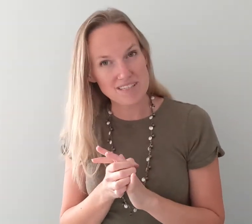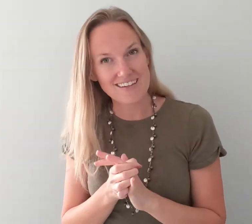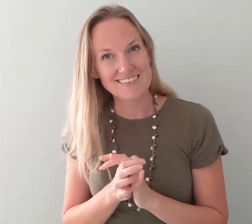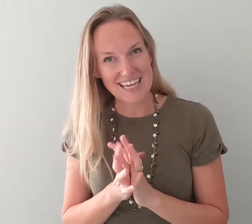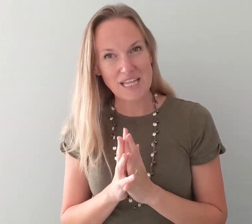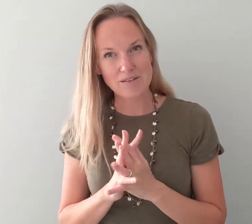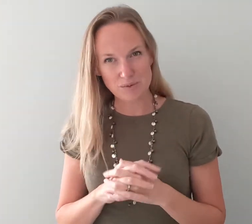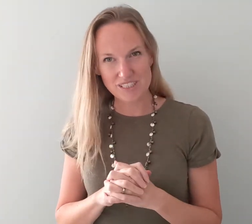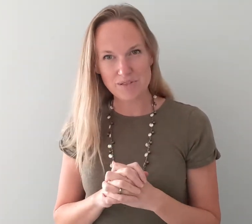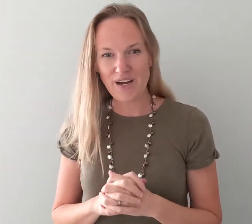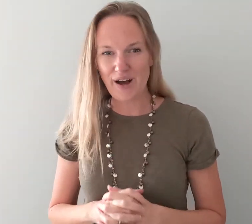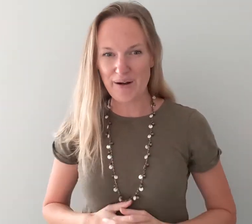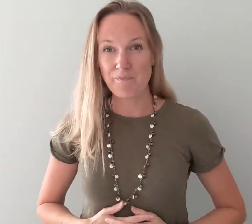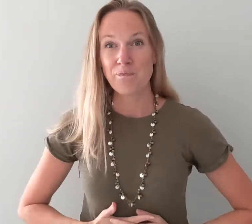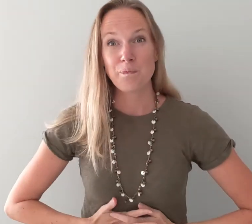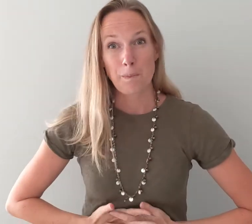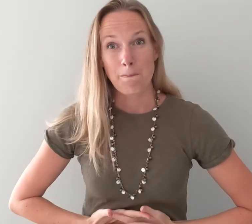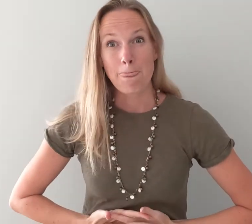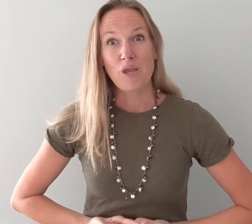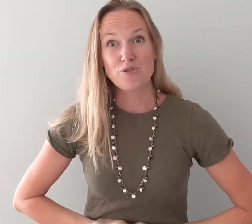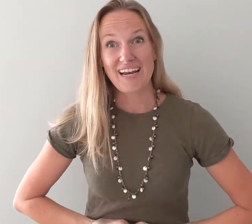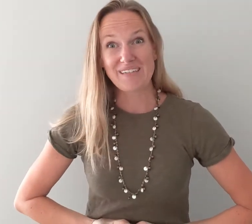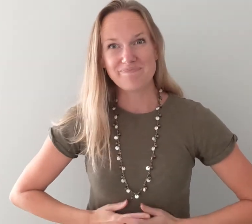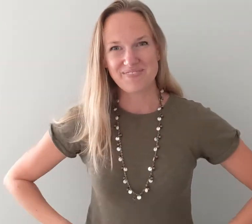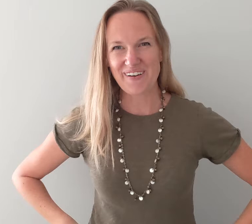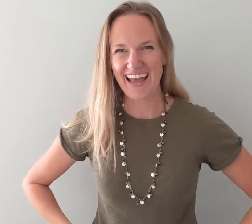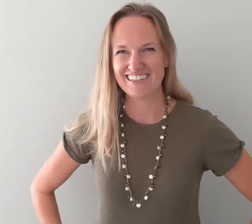website, signlanguageworship.com. Who's ready? Okay.